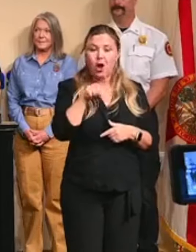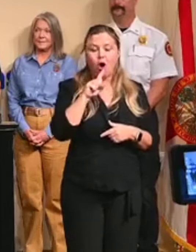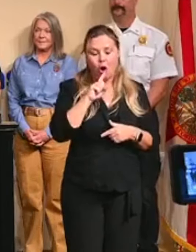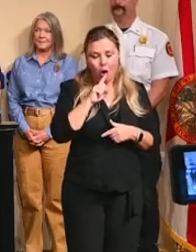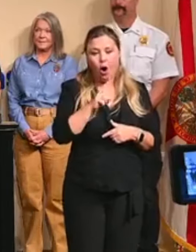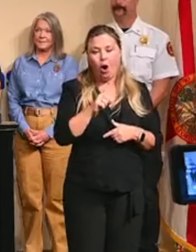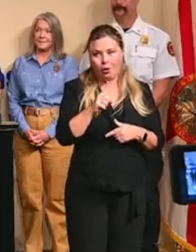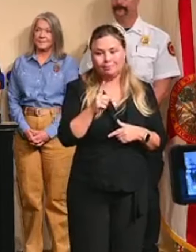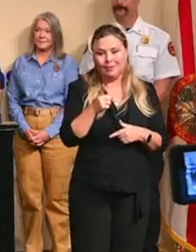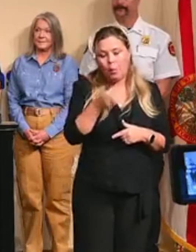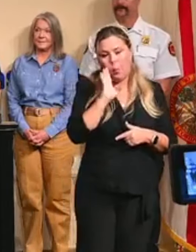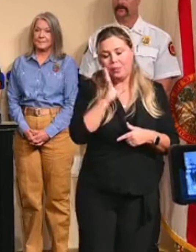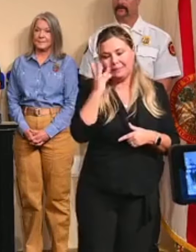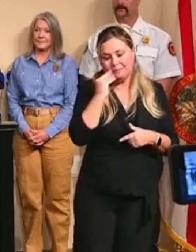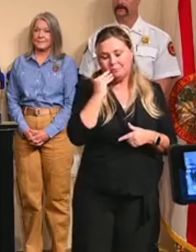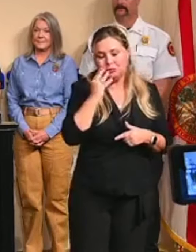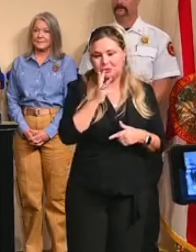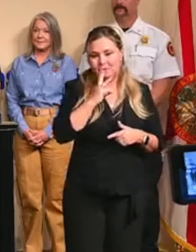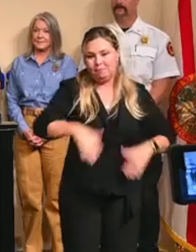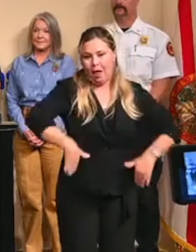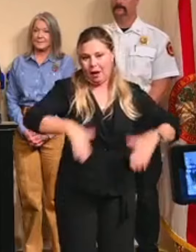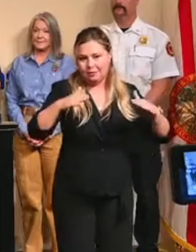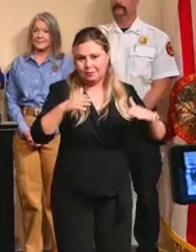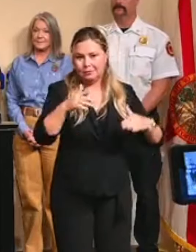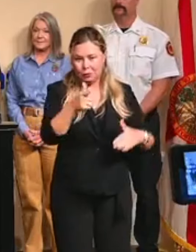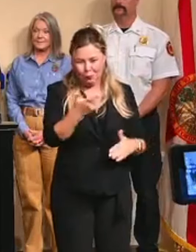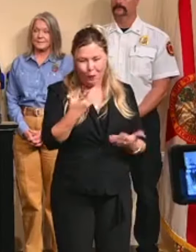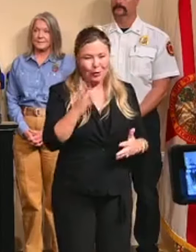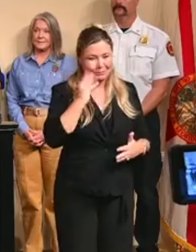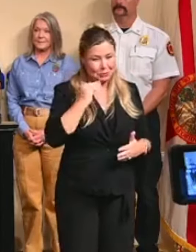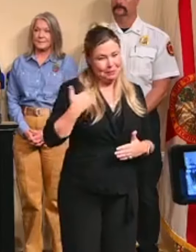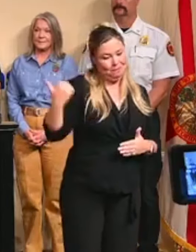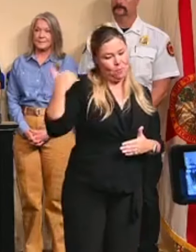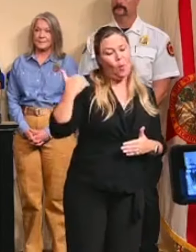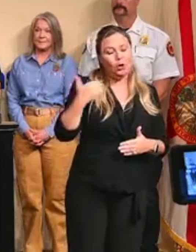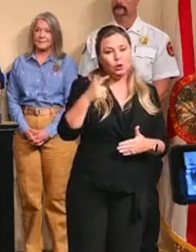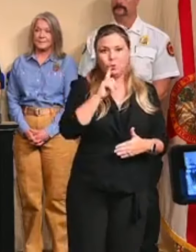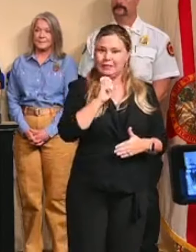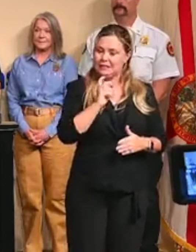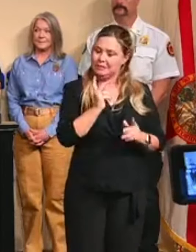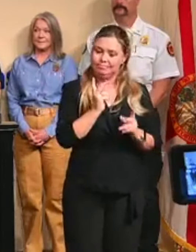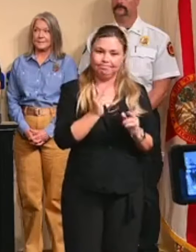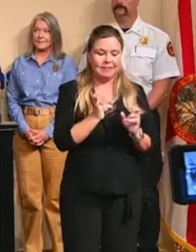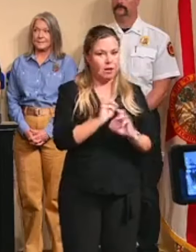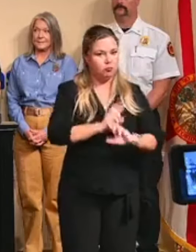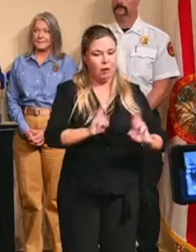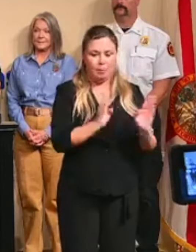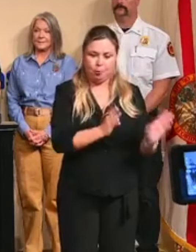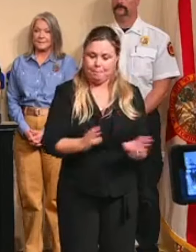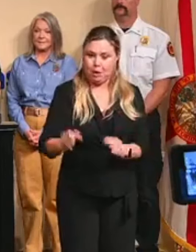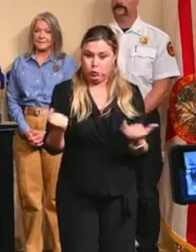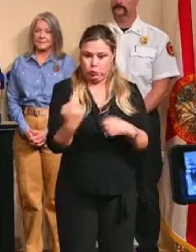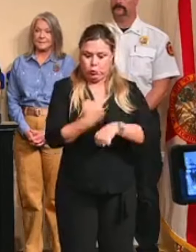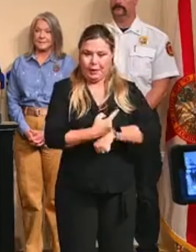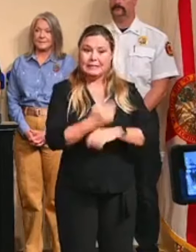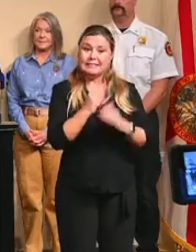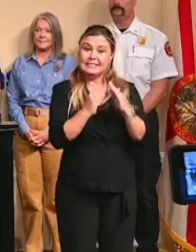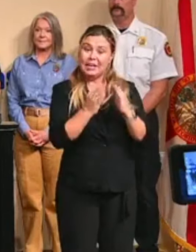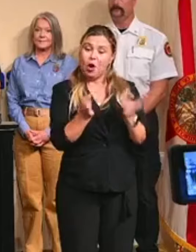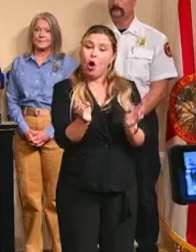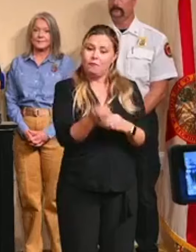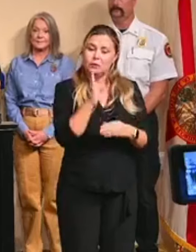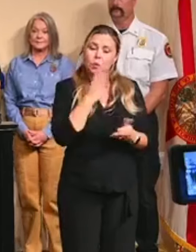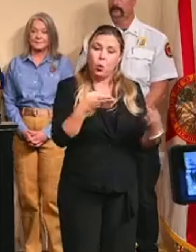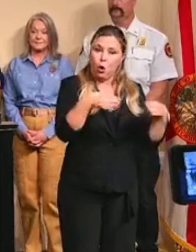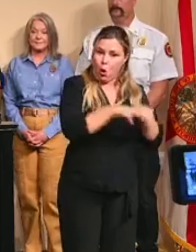susceptible to flooding. If you have flooded in any of these past storms, you need to be taking precautions today. City offices will remain